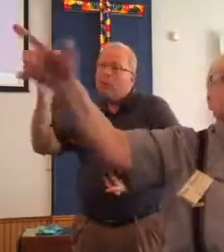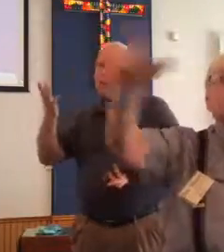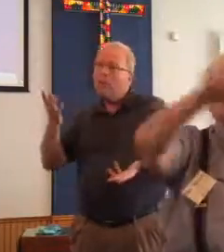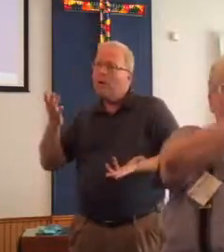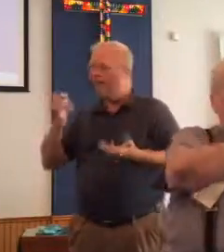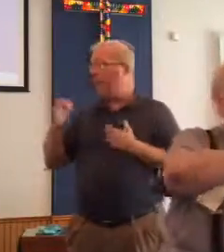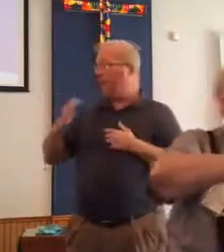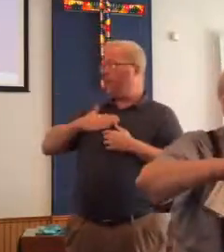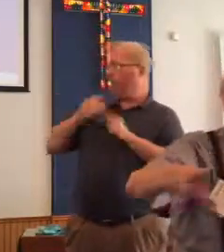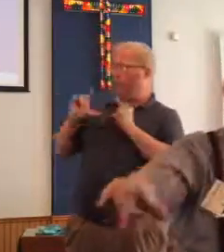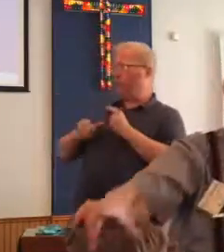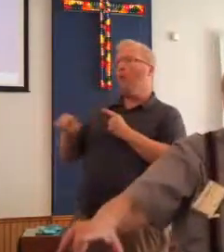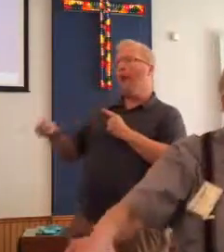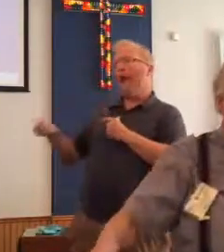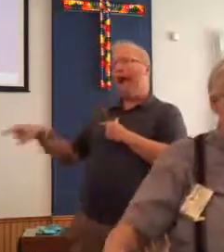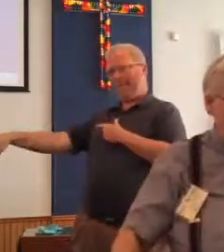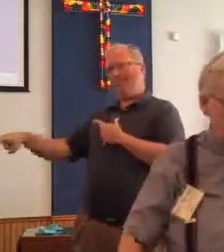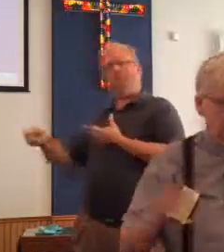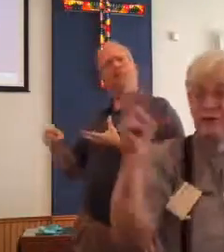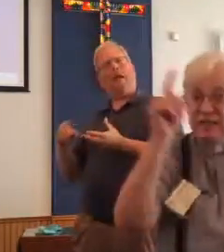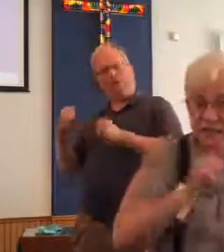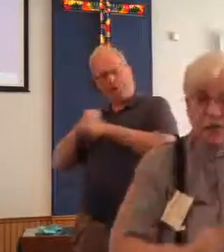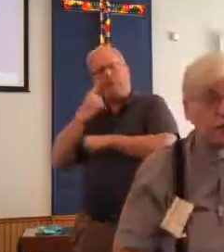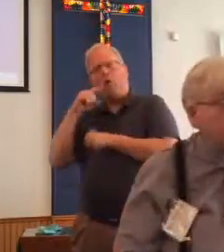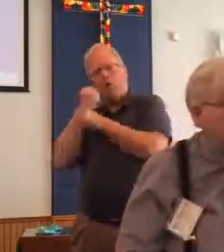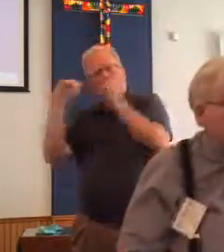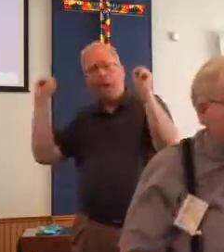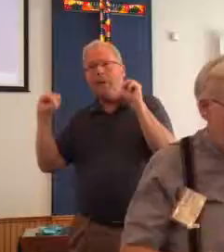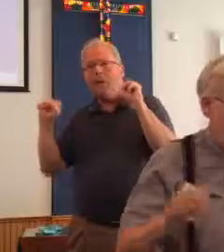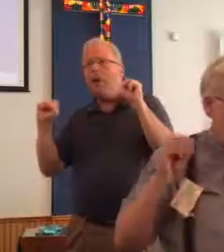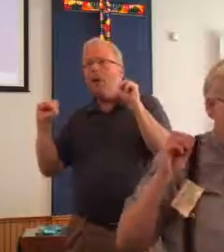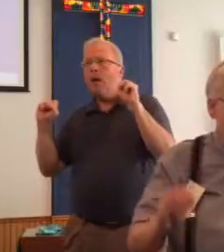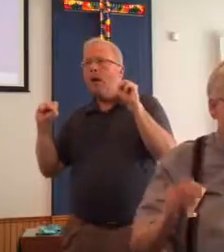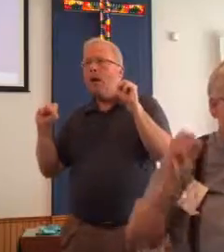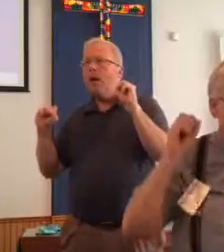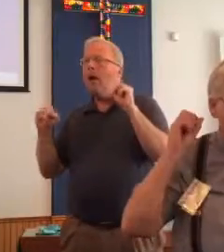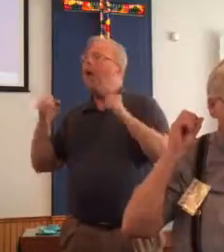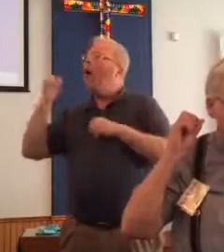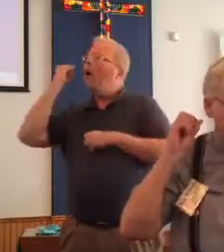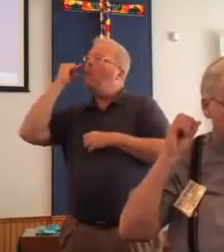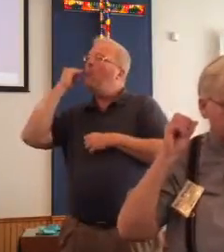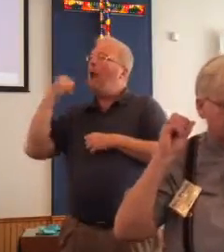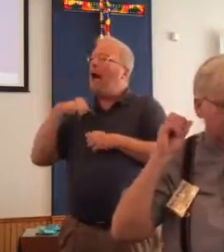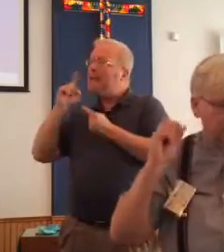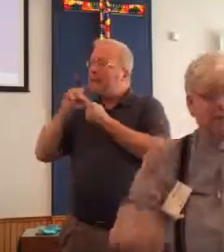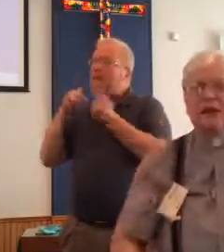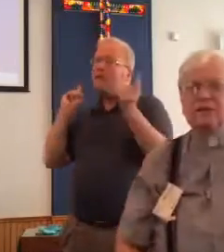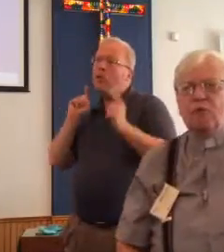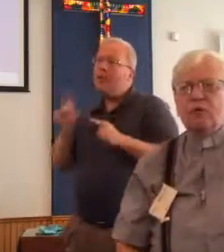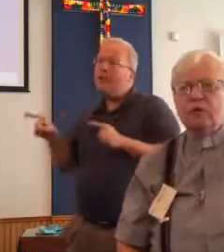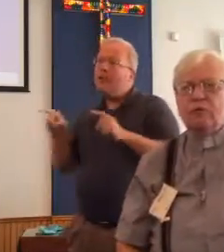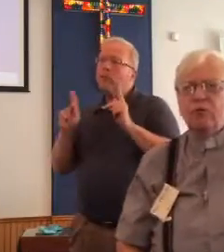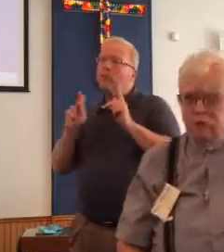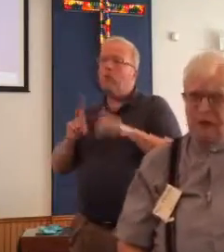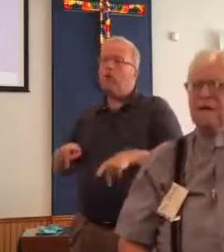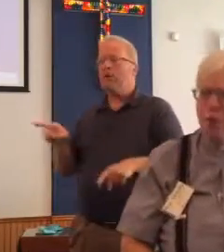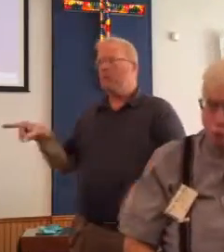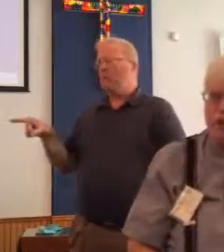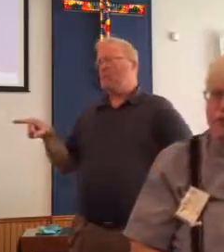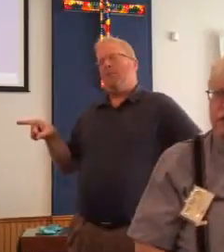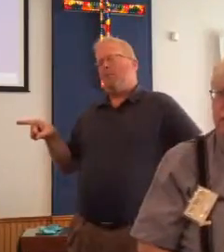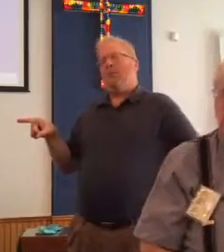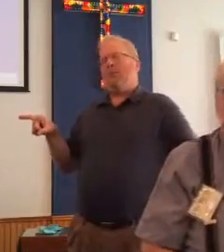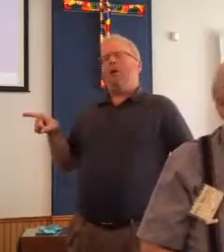Are they rogue militants? If we disagree with what they're fighting for, well then